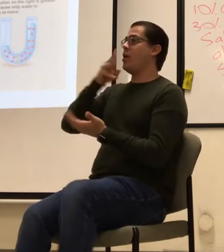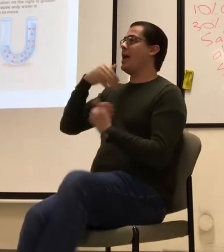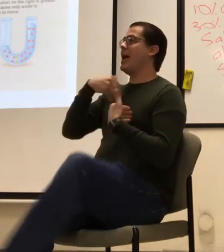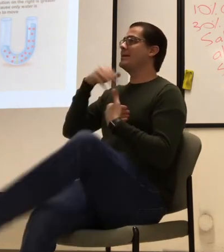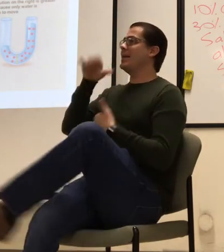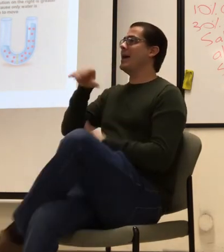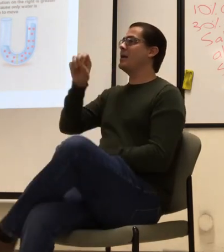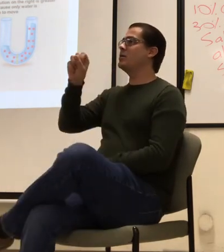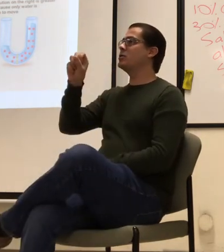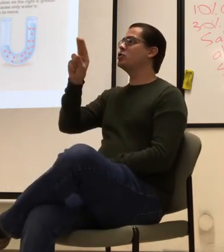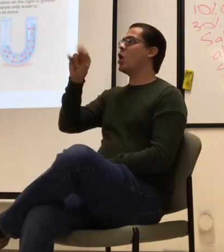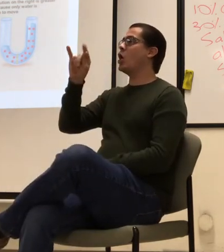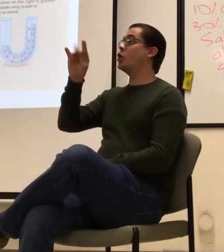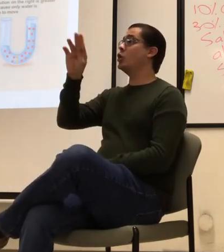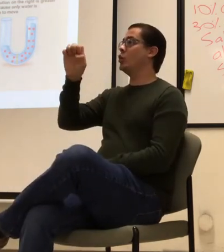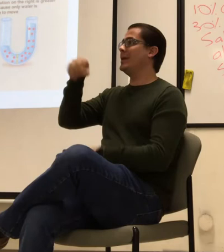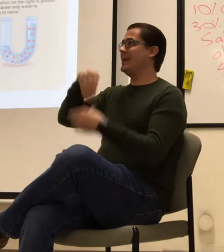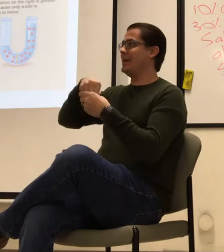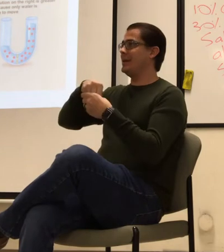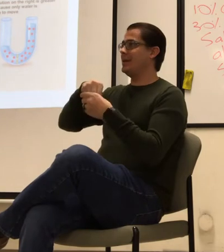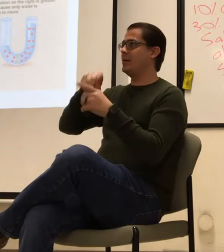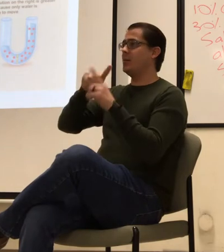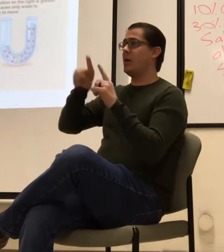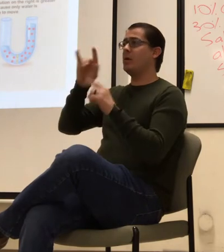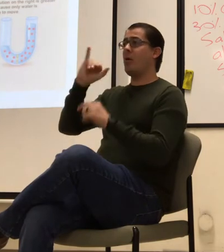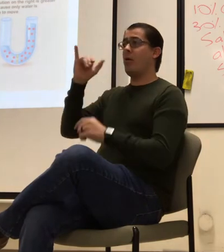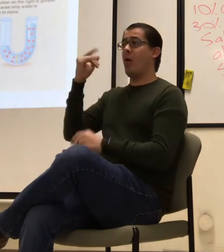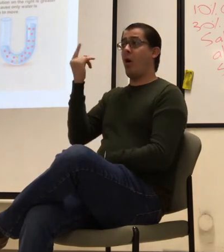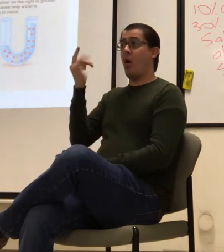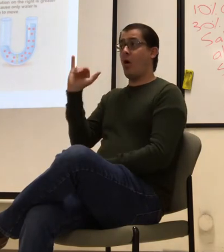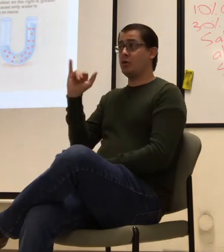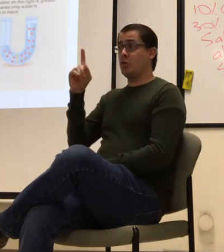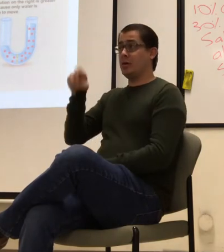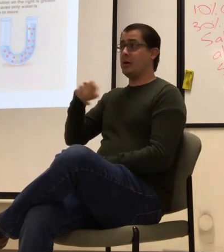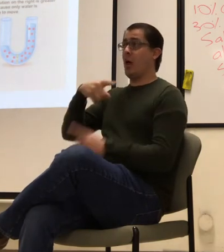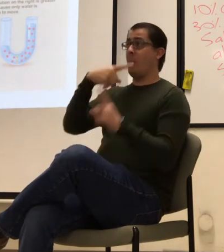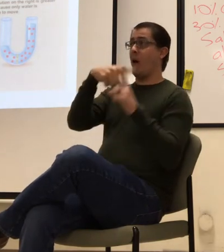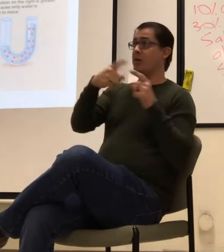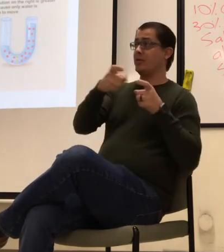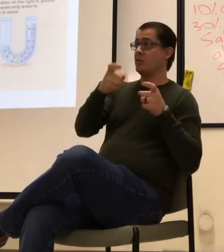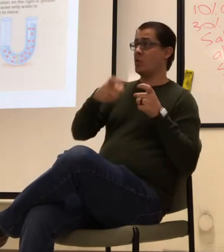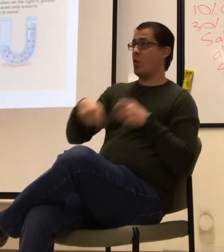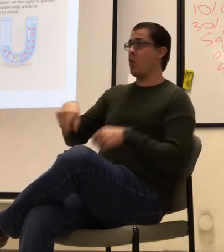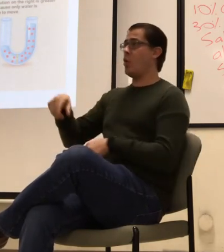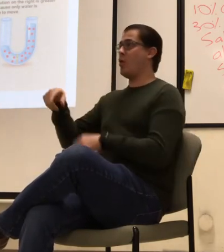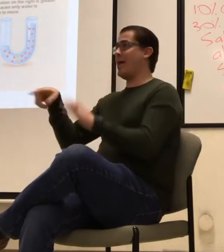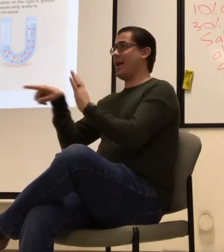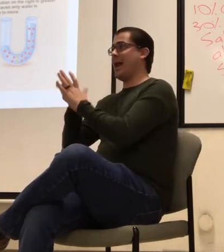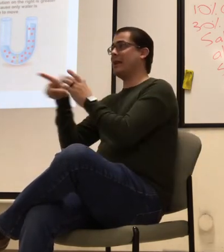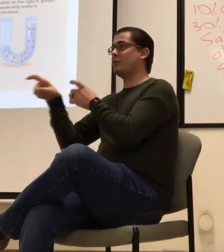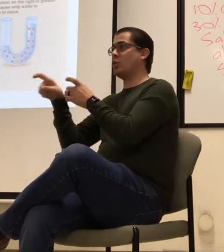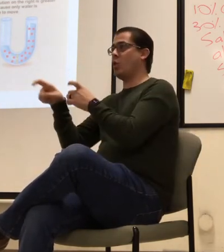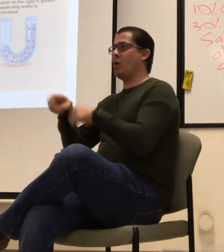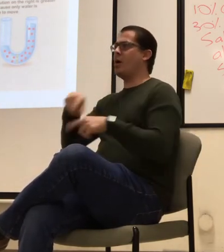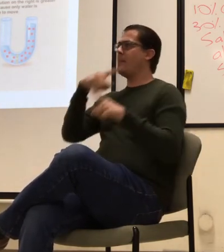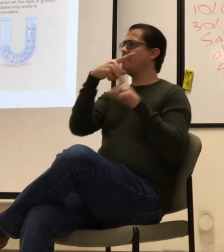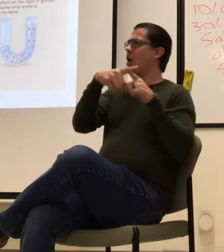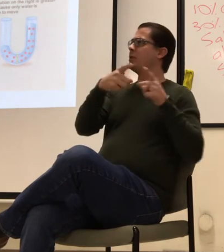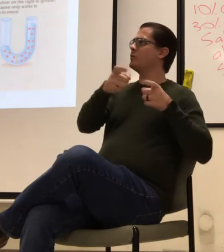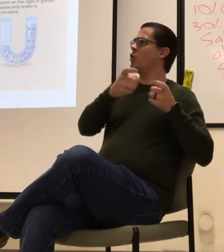that's the thing you're testing. But you always need a positive control and a negative control. A positive control